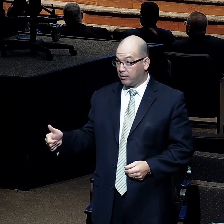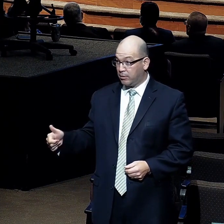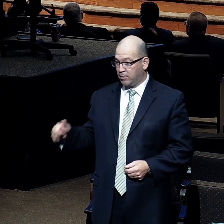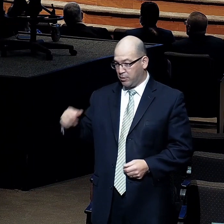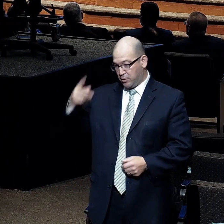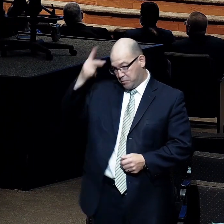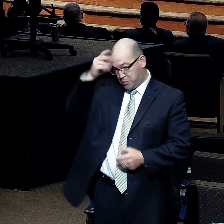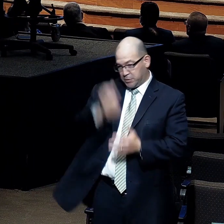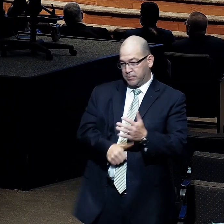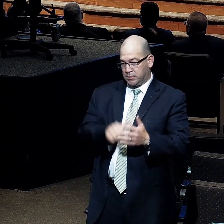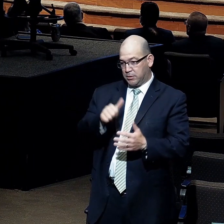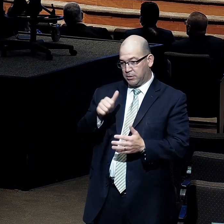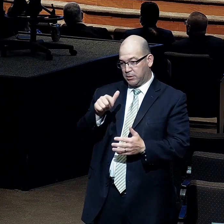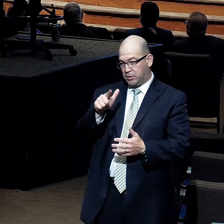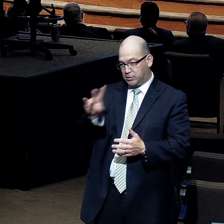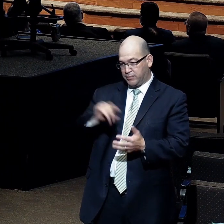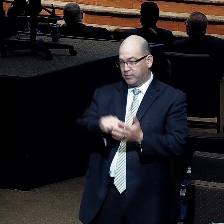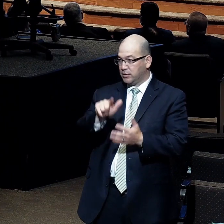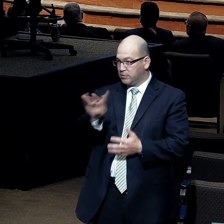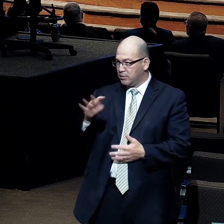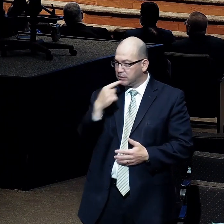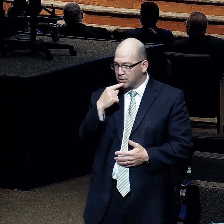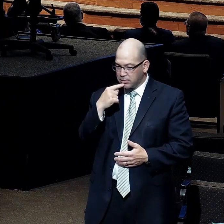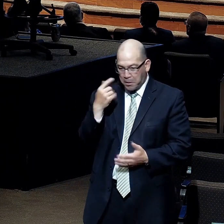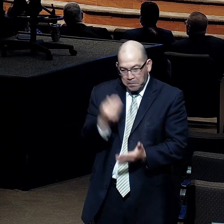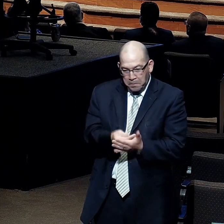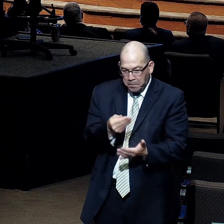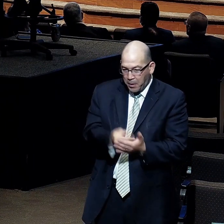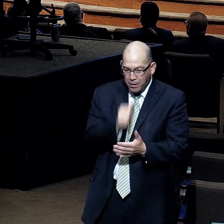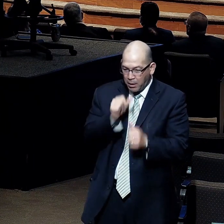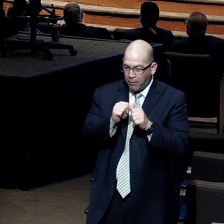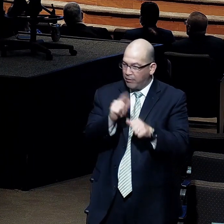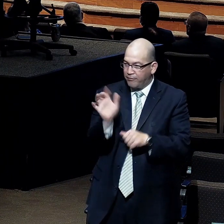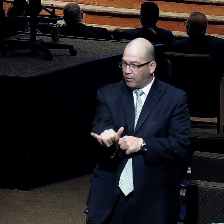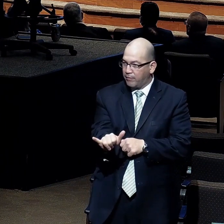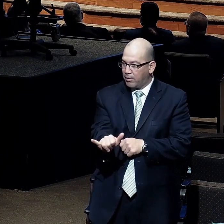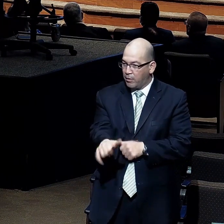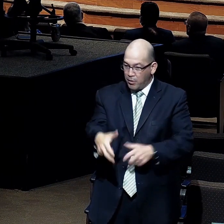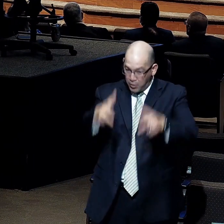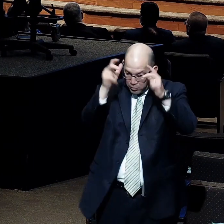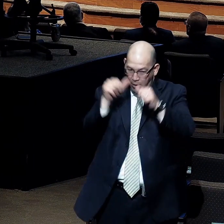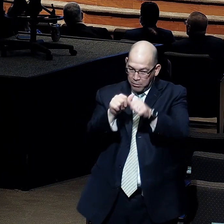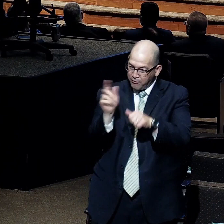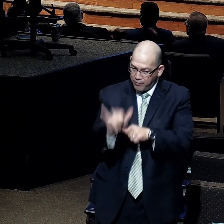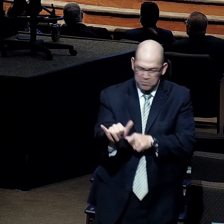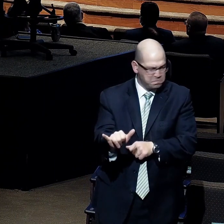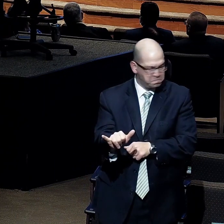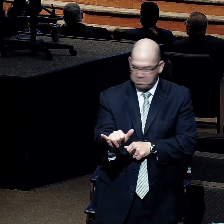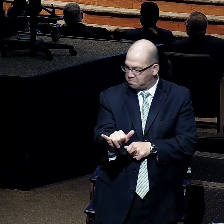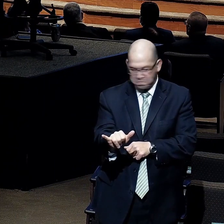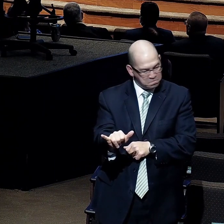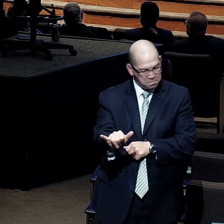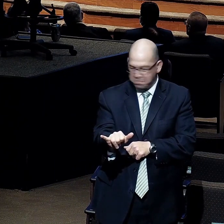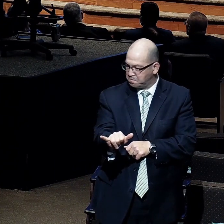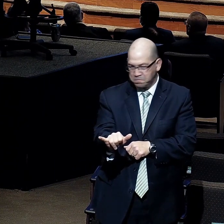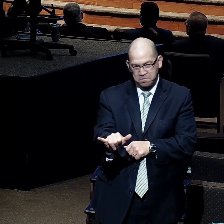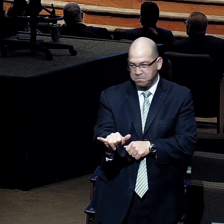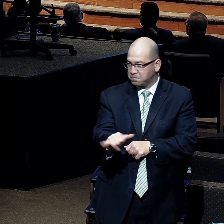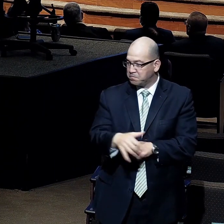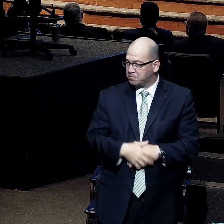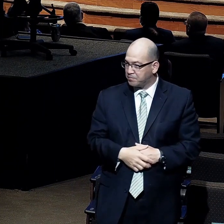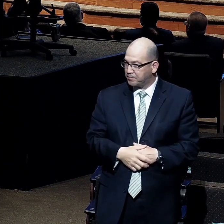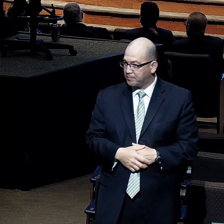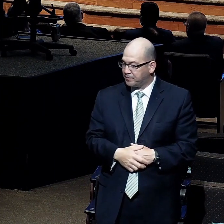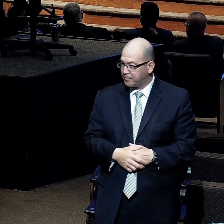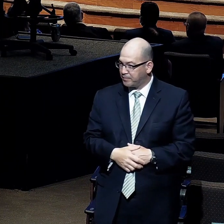Proverbs 27:24. Riches are not forever. And doth the crown endure to every generation? It doesn't. That's a rhetorical question.